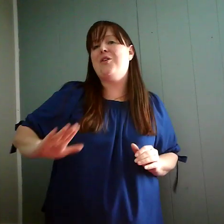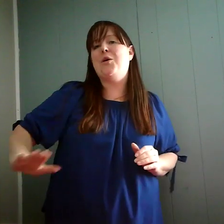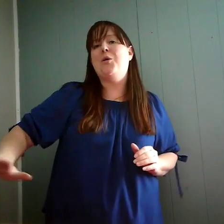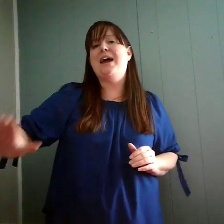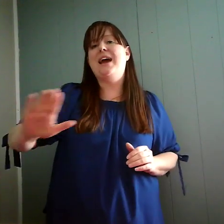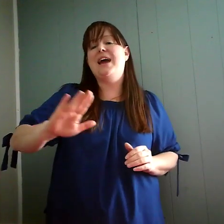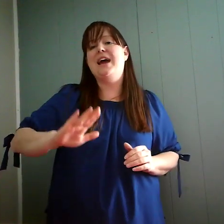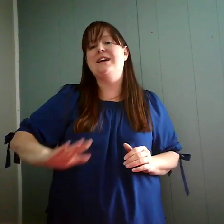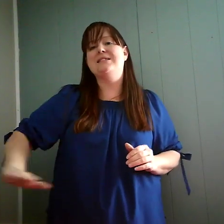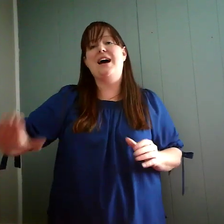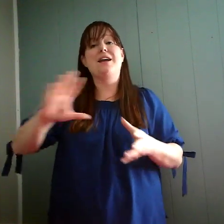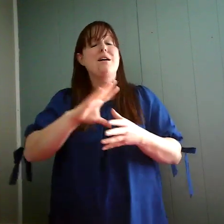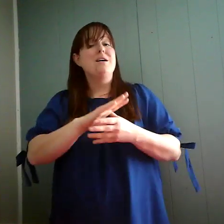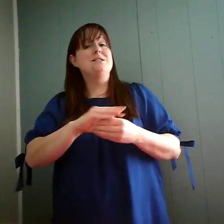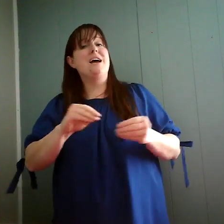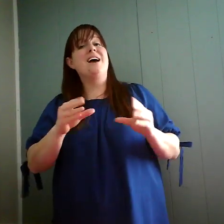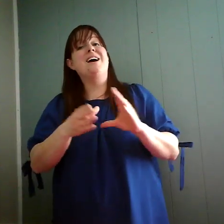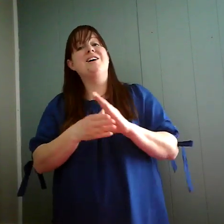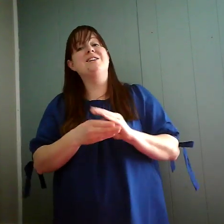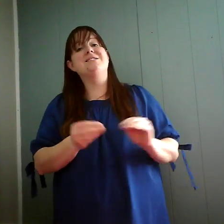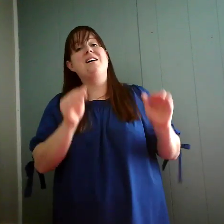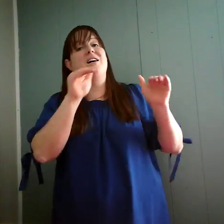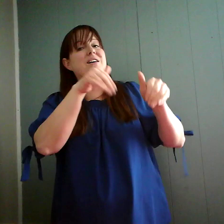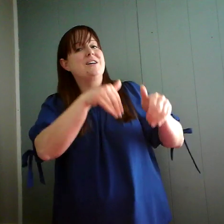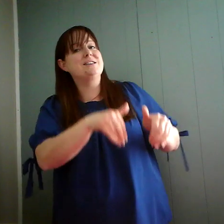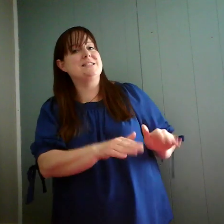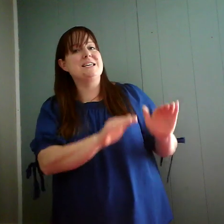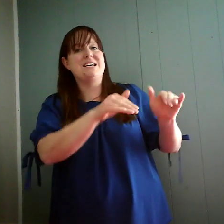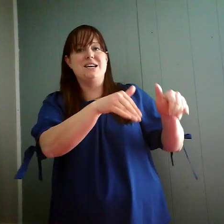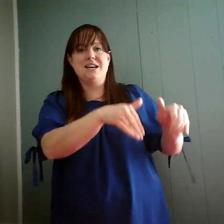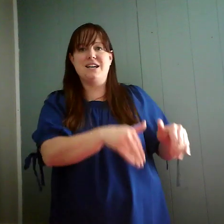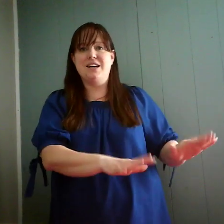the wayside, tales of the sea,